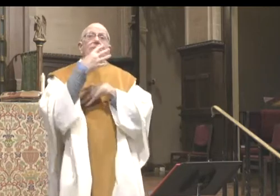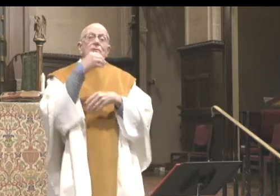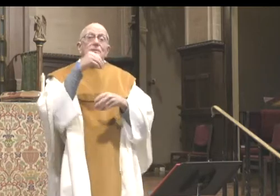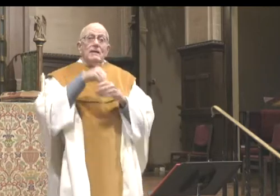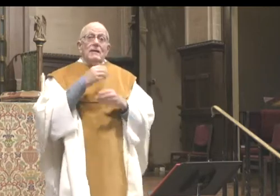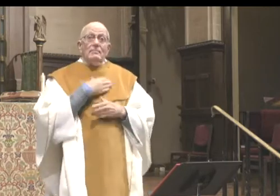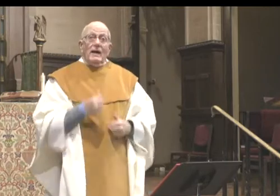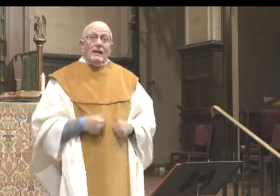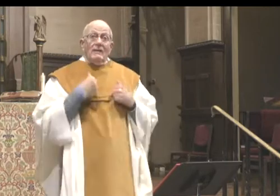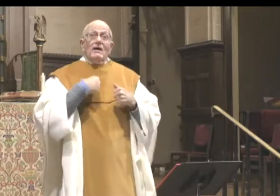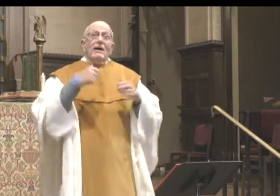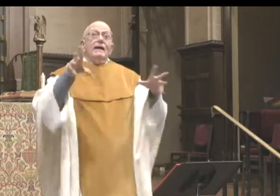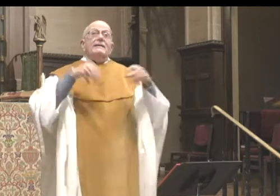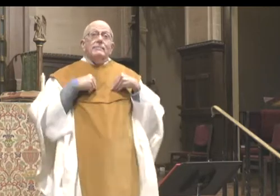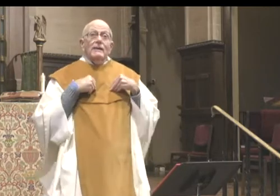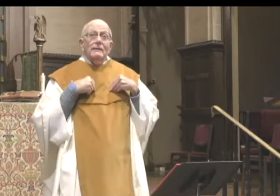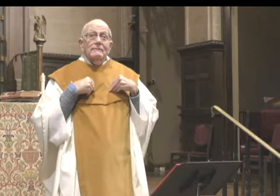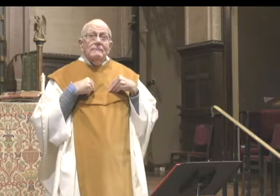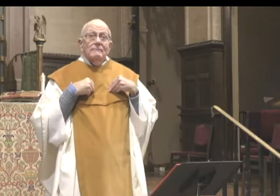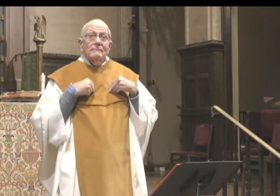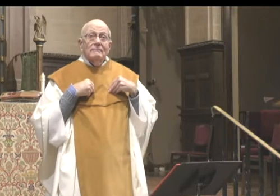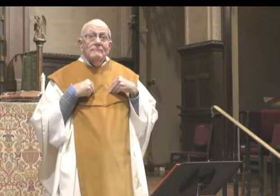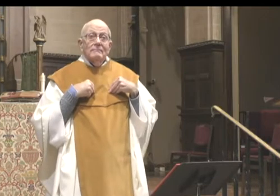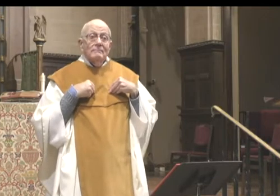going to be the strongest influence in my life. I accept that.